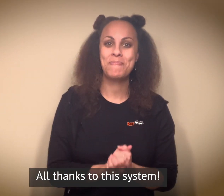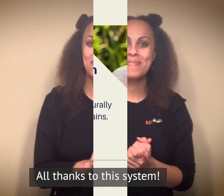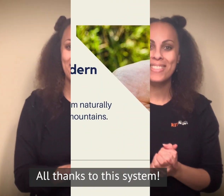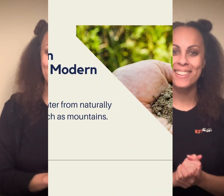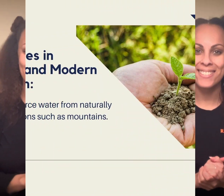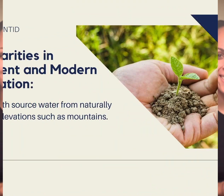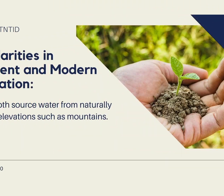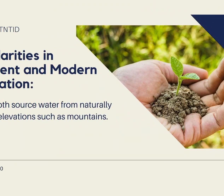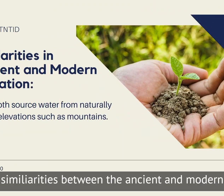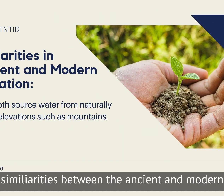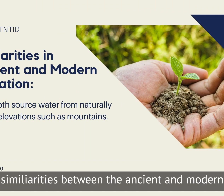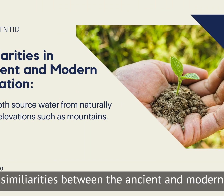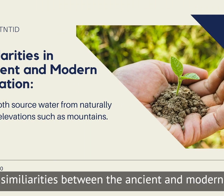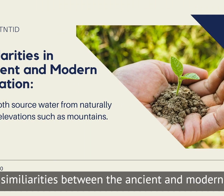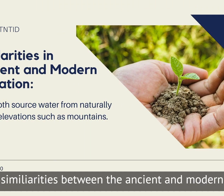system.